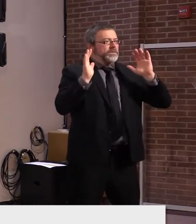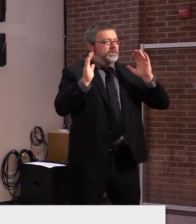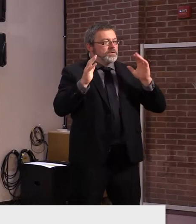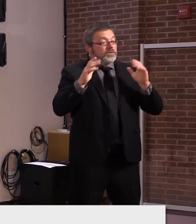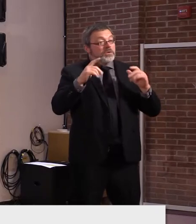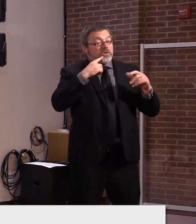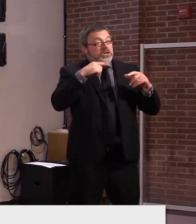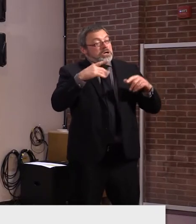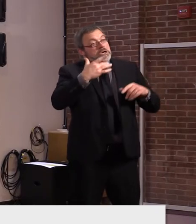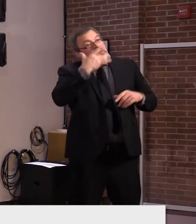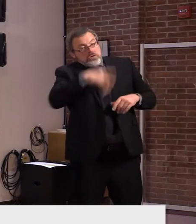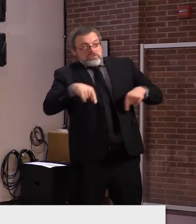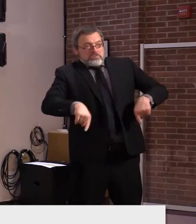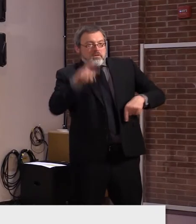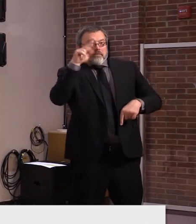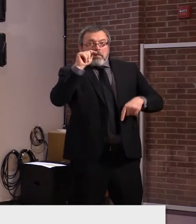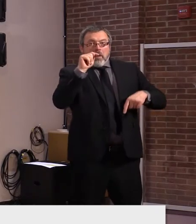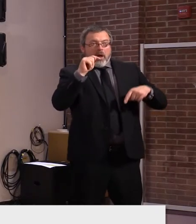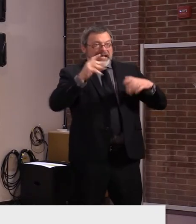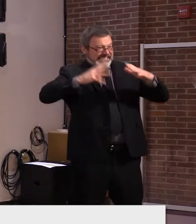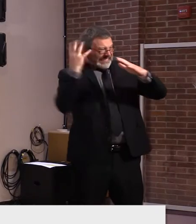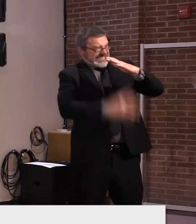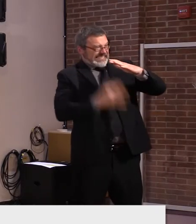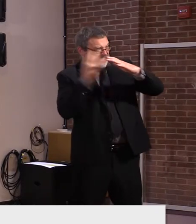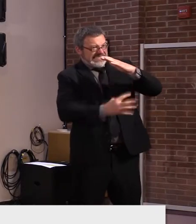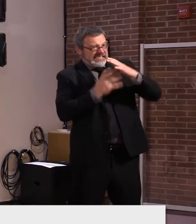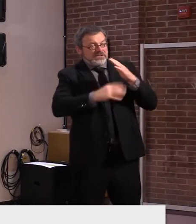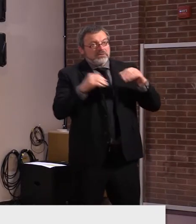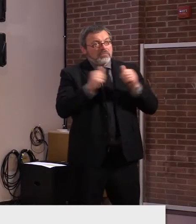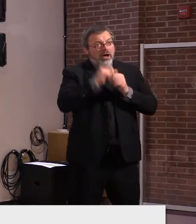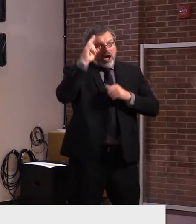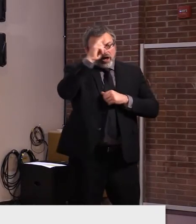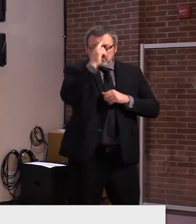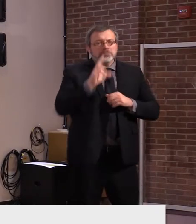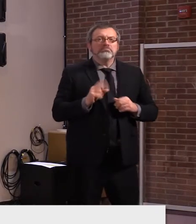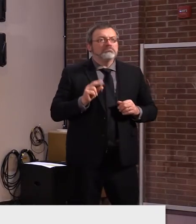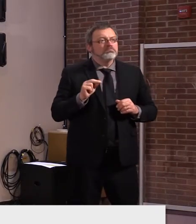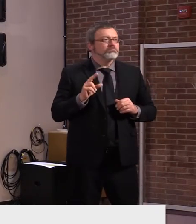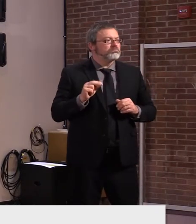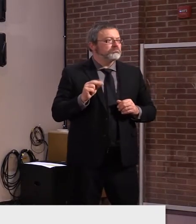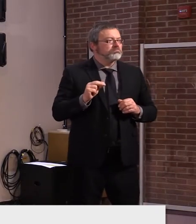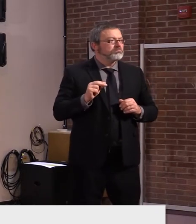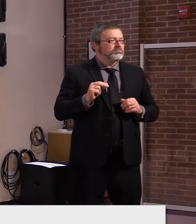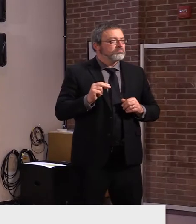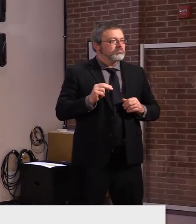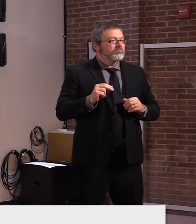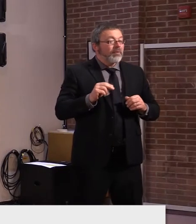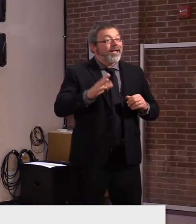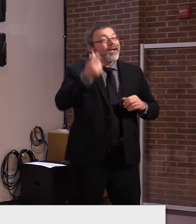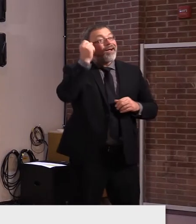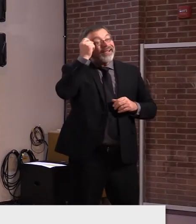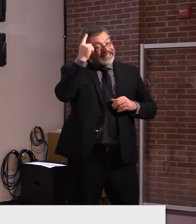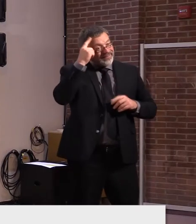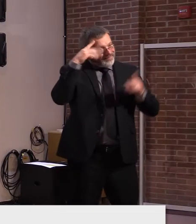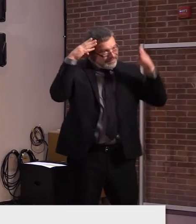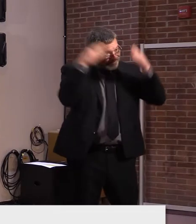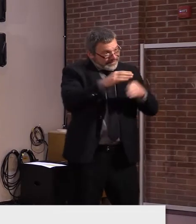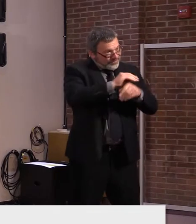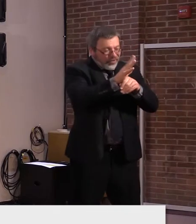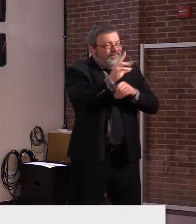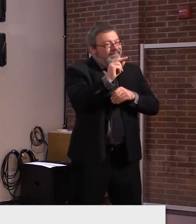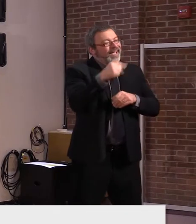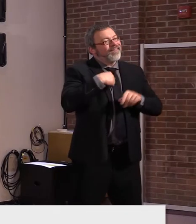primarily by COVID cases. Rather, it's a combination of things. For example, people showing up at the hospital